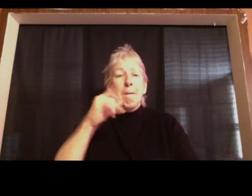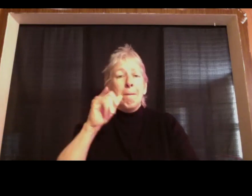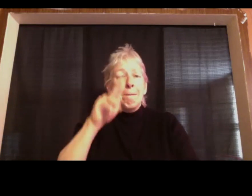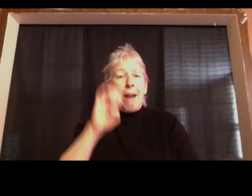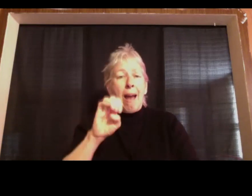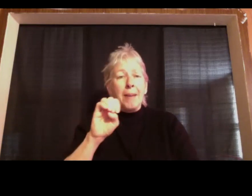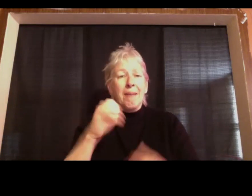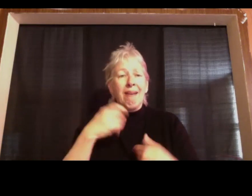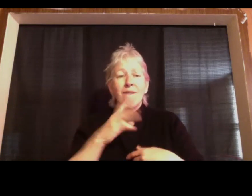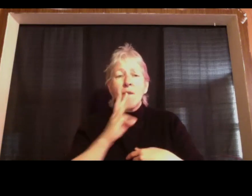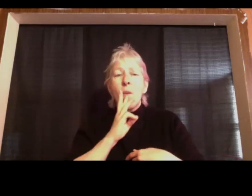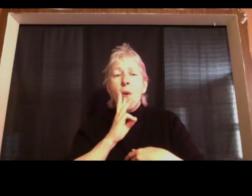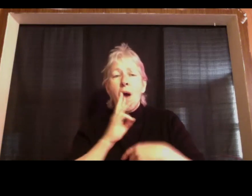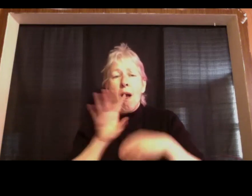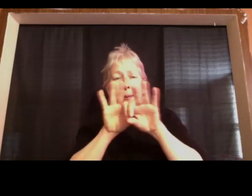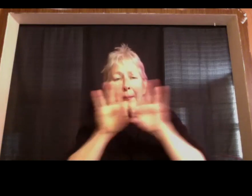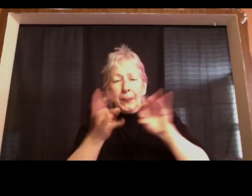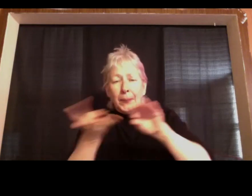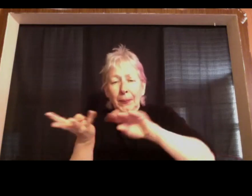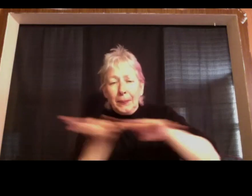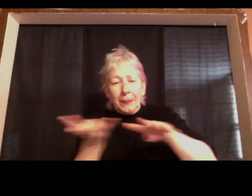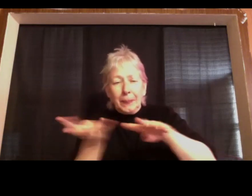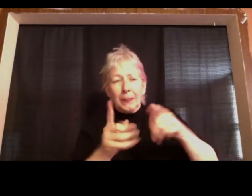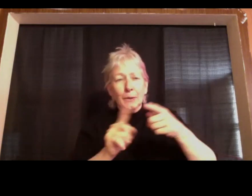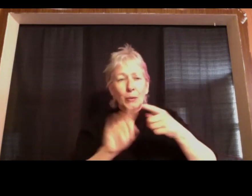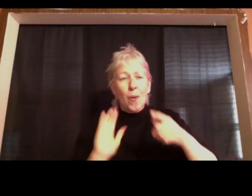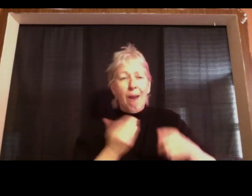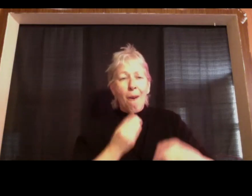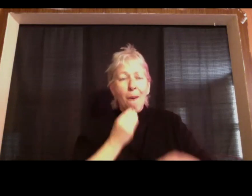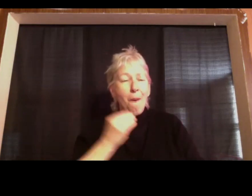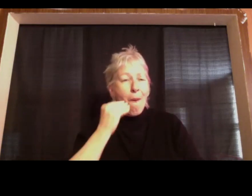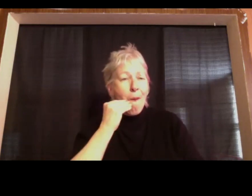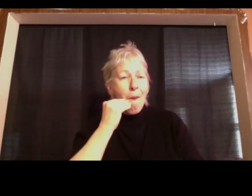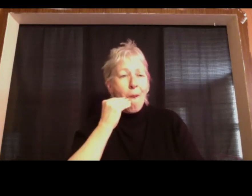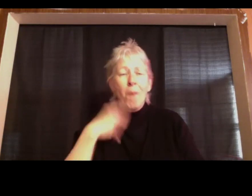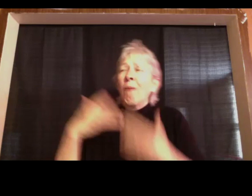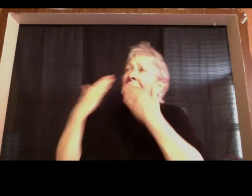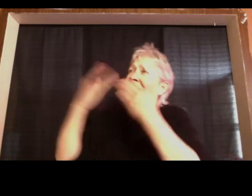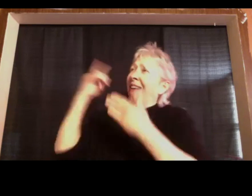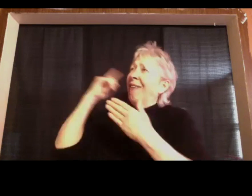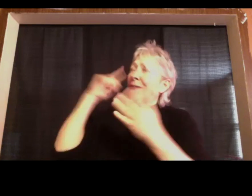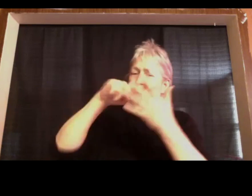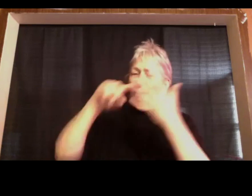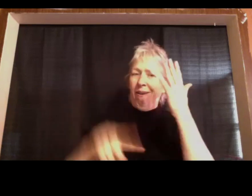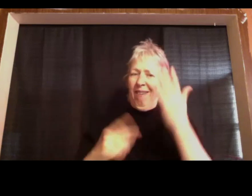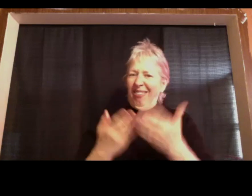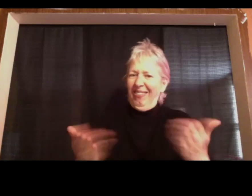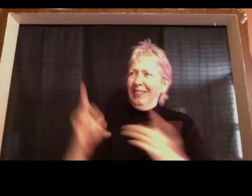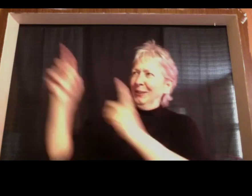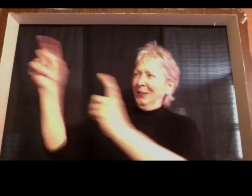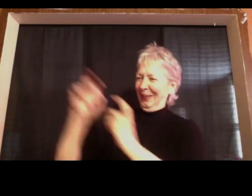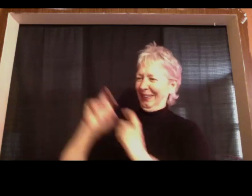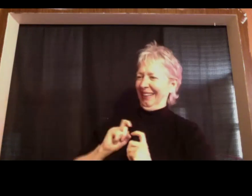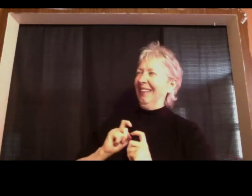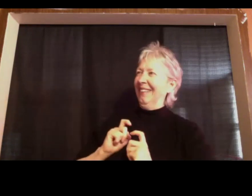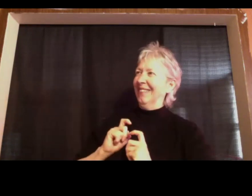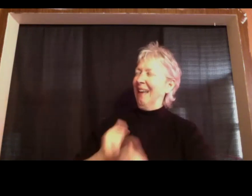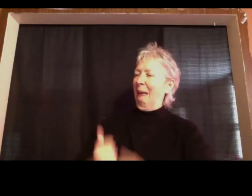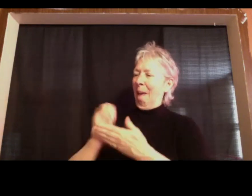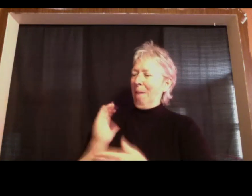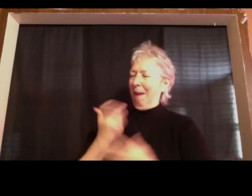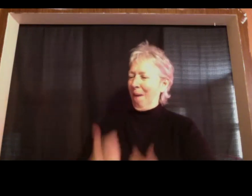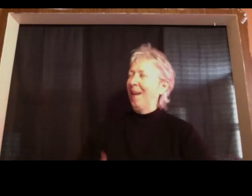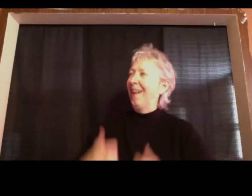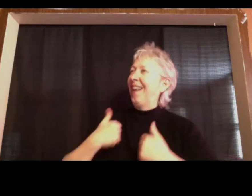homes. We bless these gifts that they might nurture our lives. We steward these gifts that they